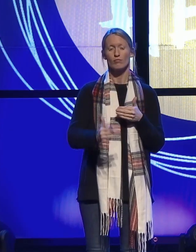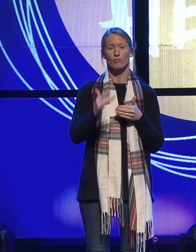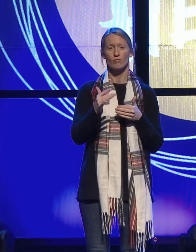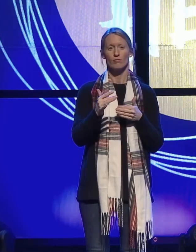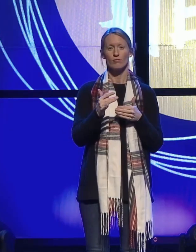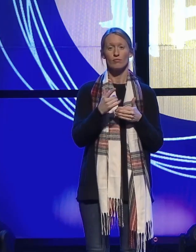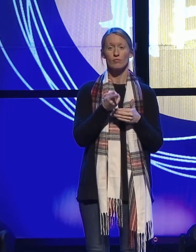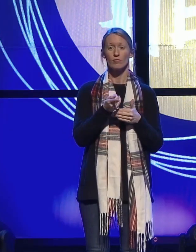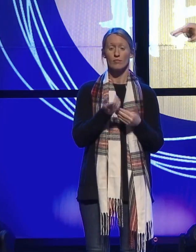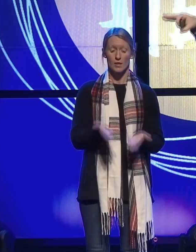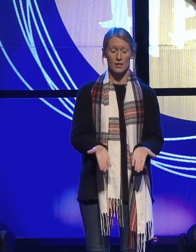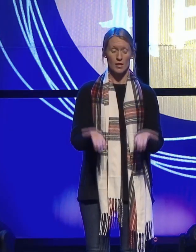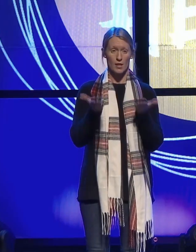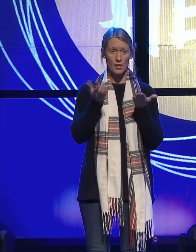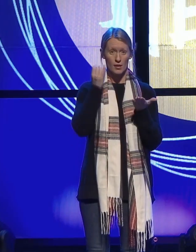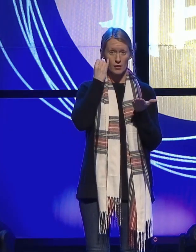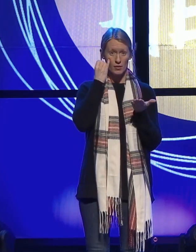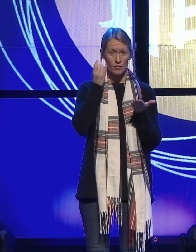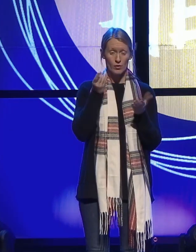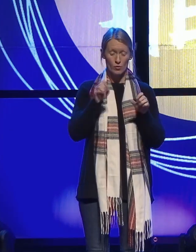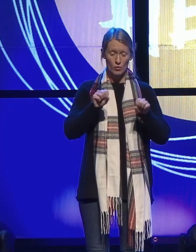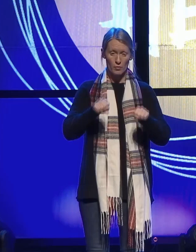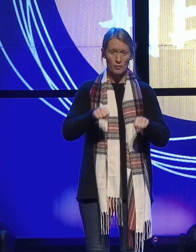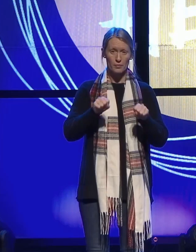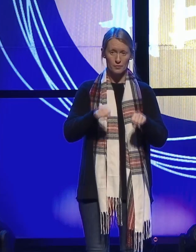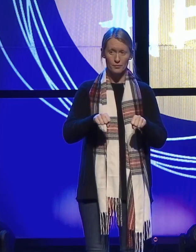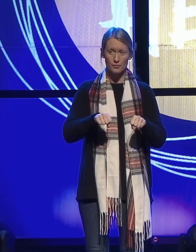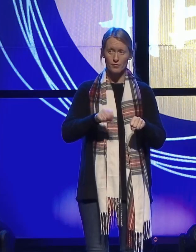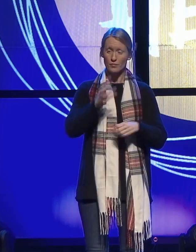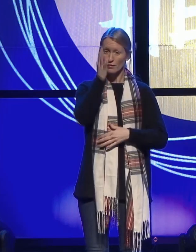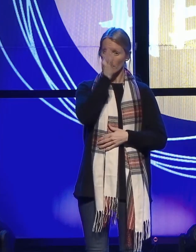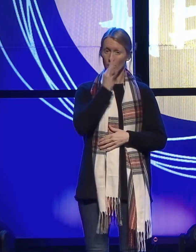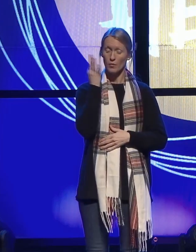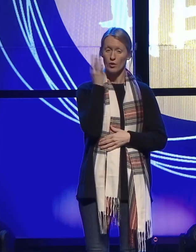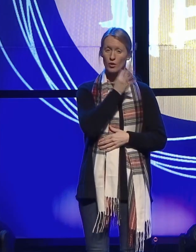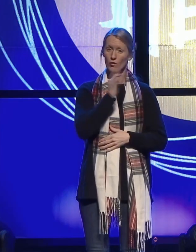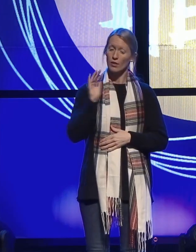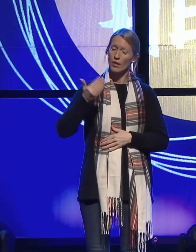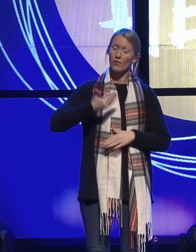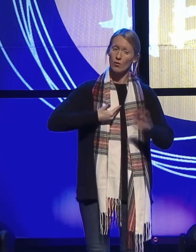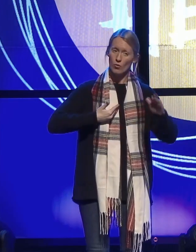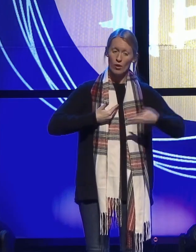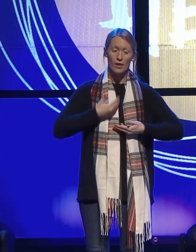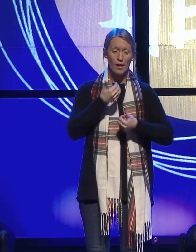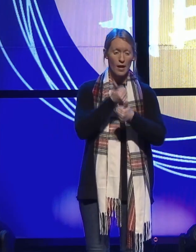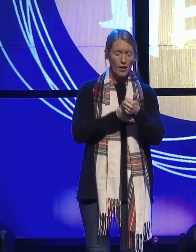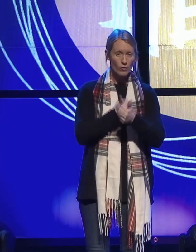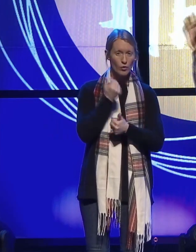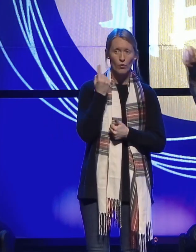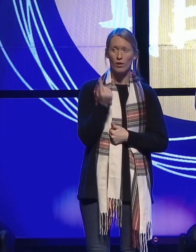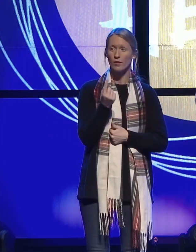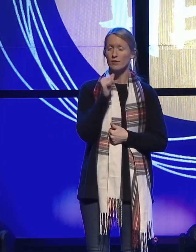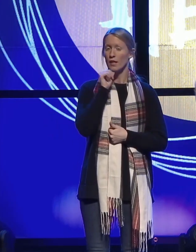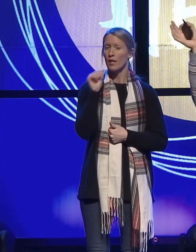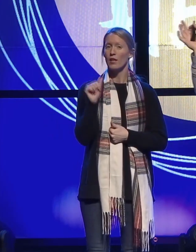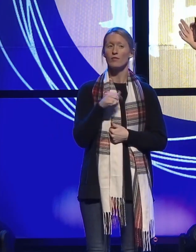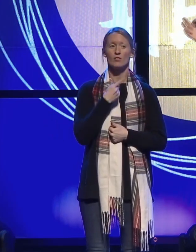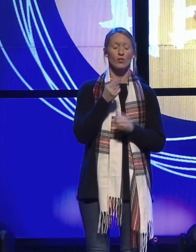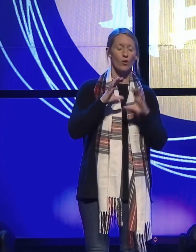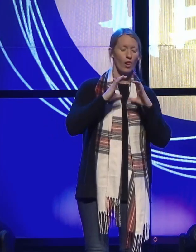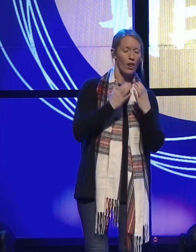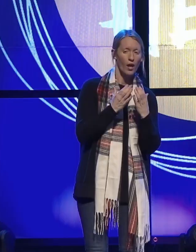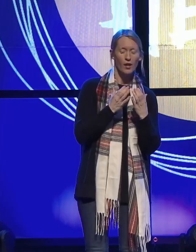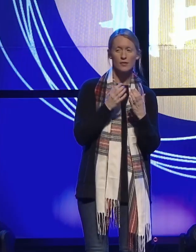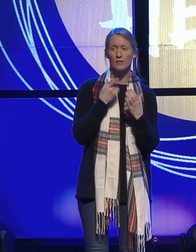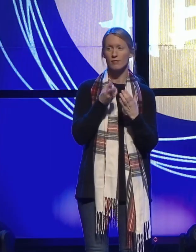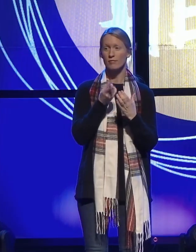if you're able to? Communion is around the room. Everyone is invited. We have open communion. You don't have to go through a course or anything like that